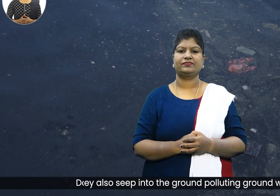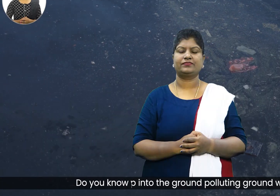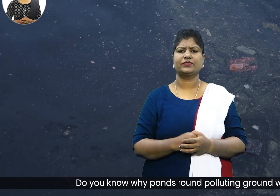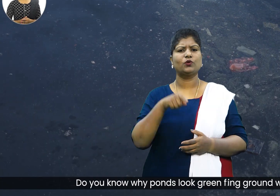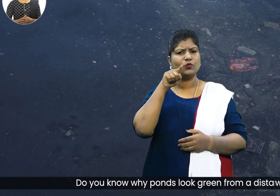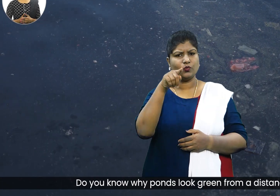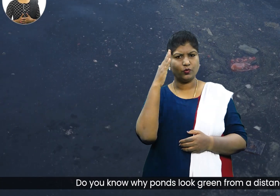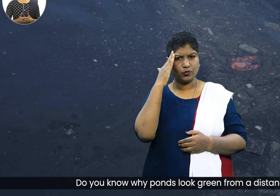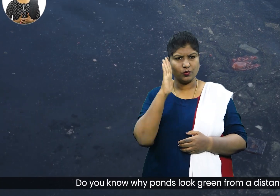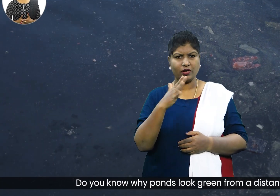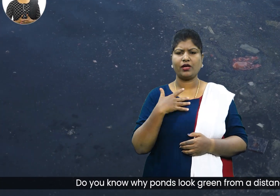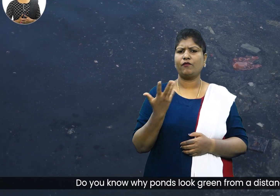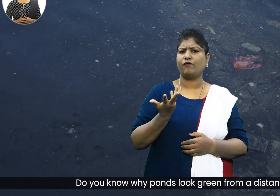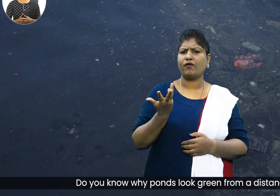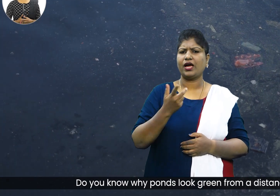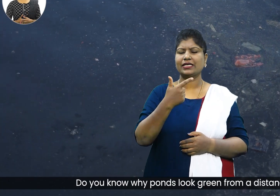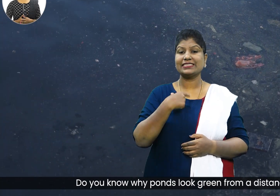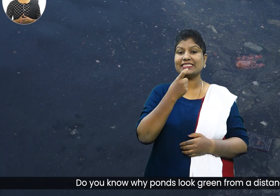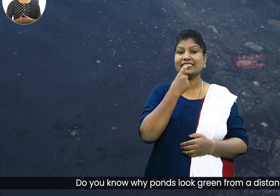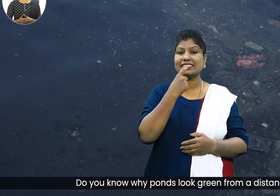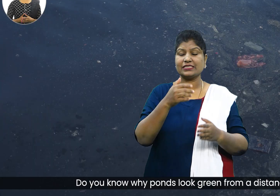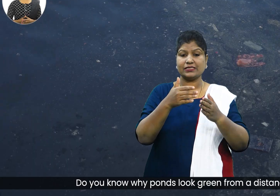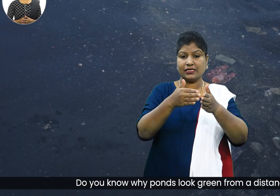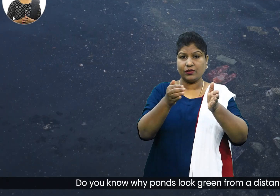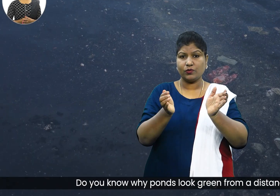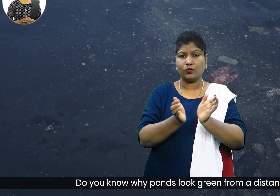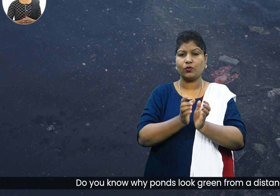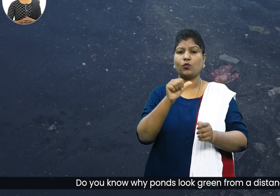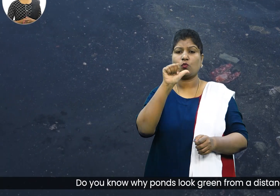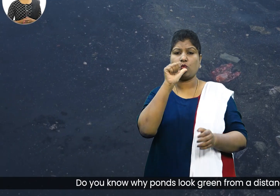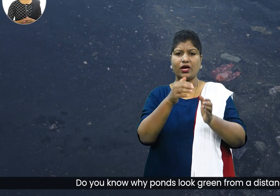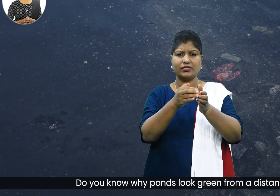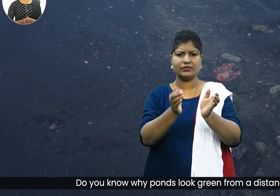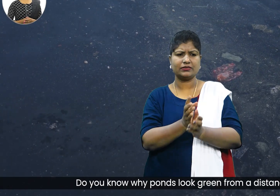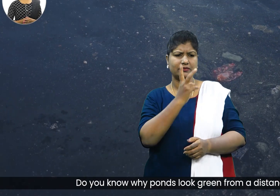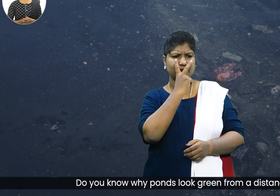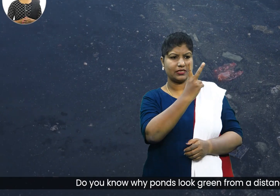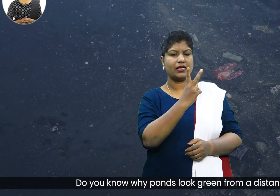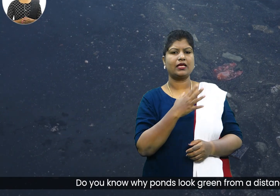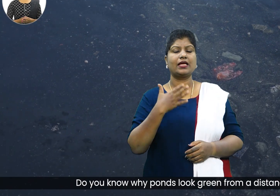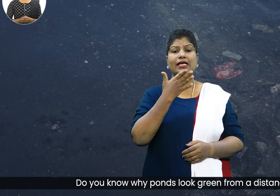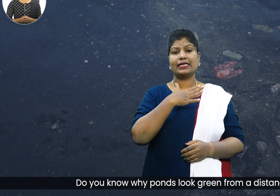Do you know why ponds look green from a distance?